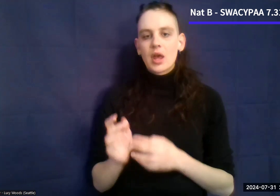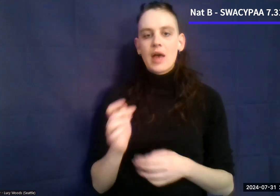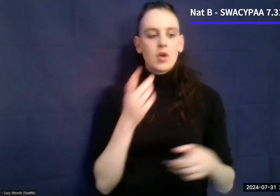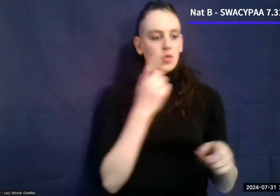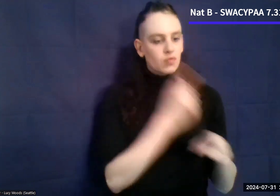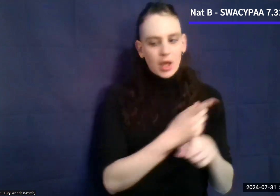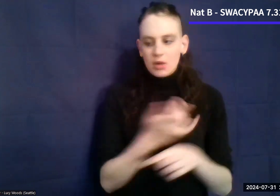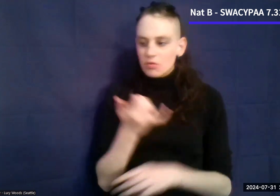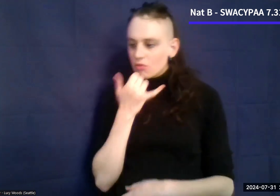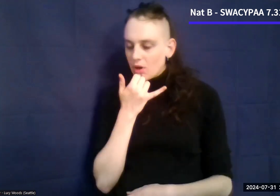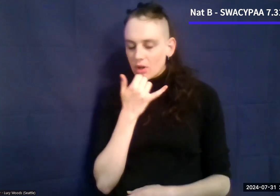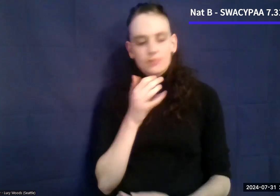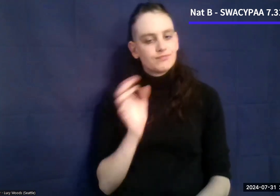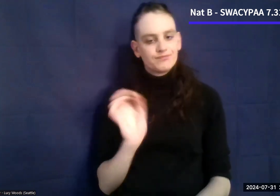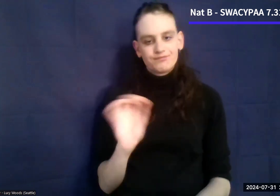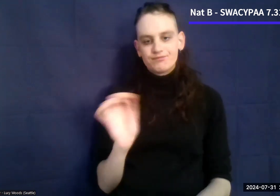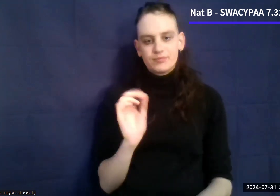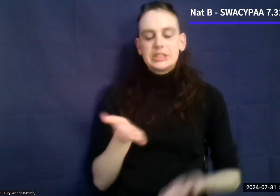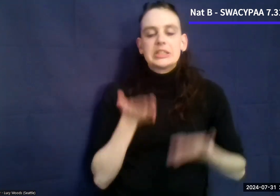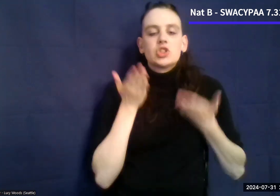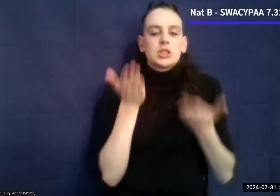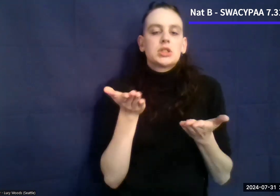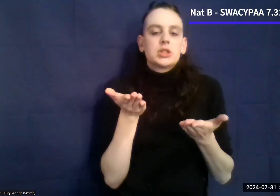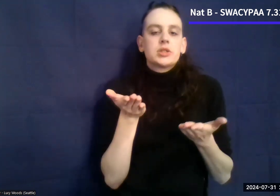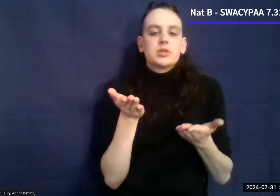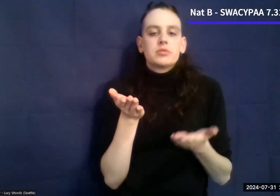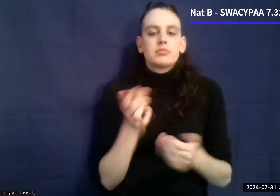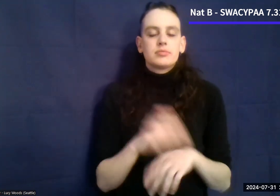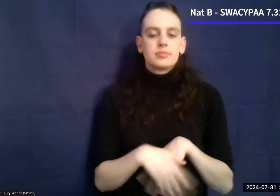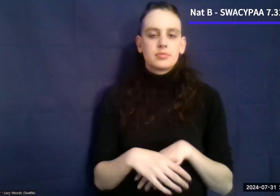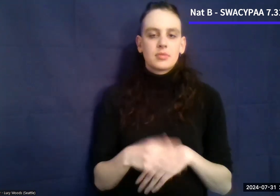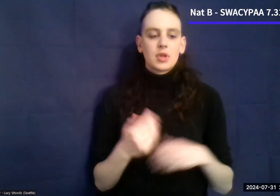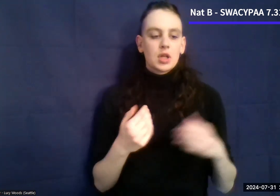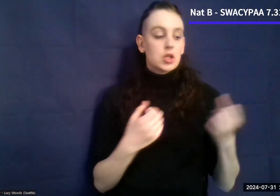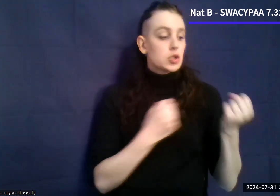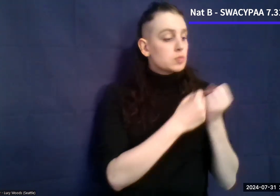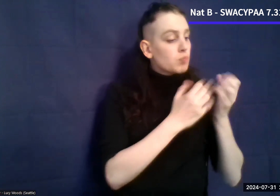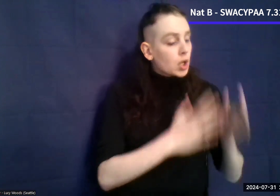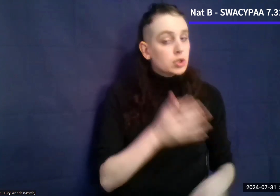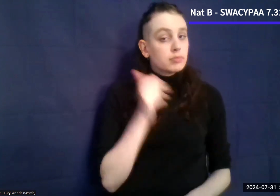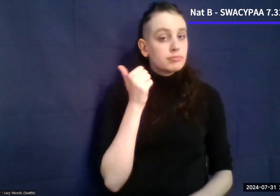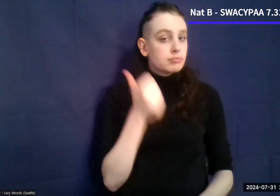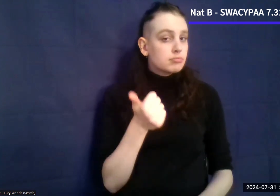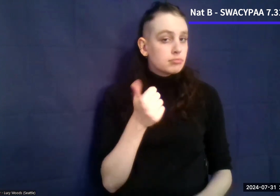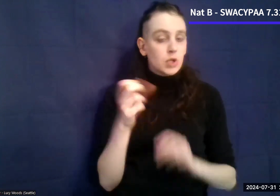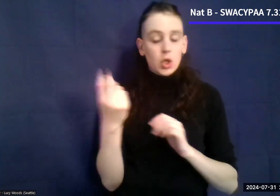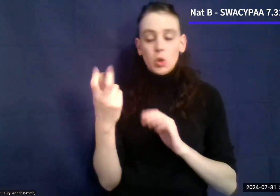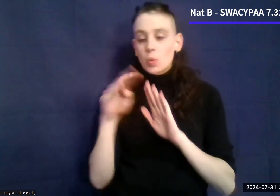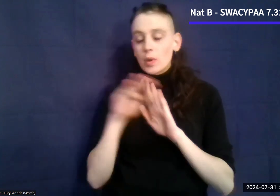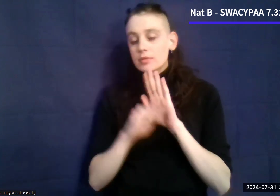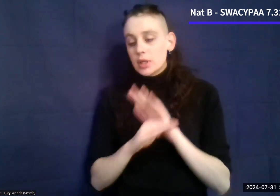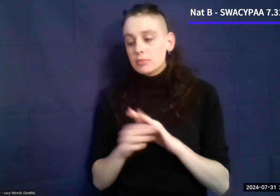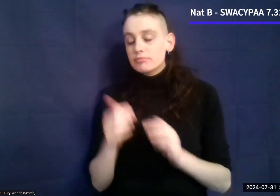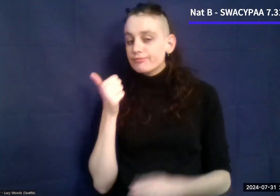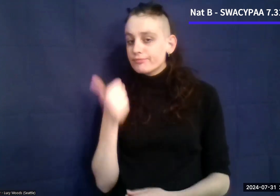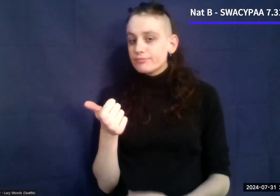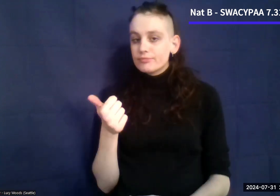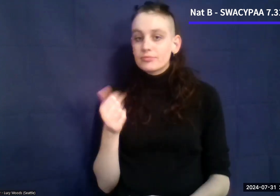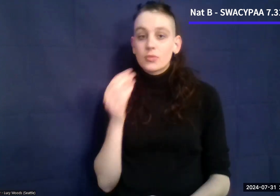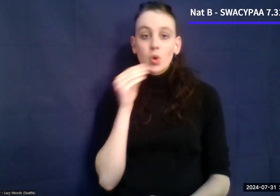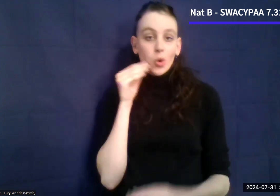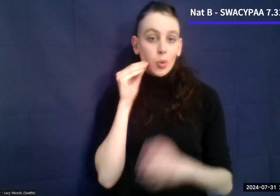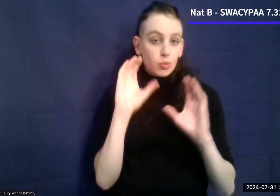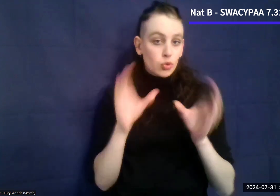program. Um, Getting a sponsor is encouraged, working the 12 steps is encouraged, getting a home group,